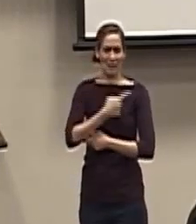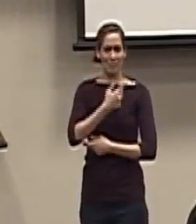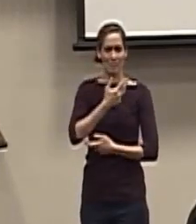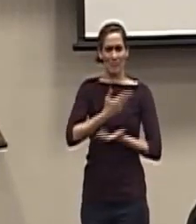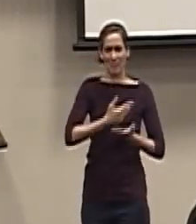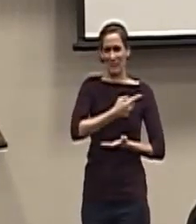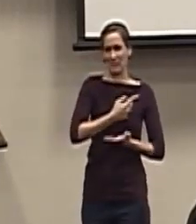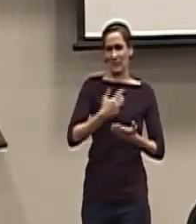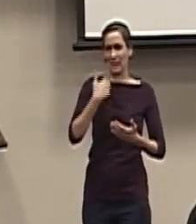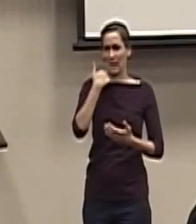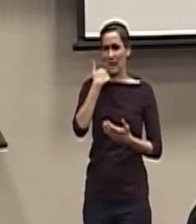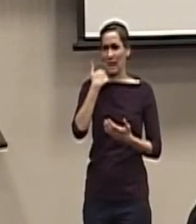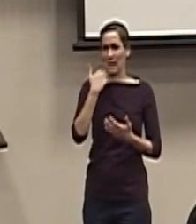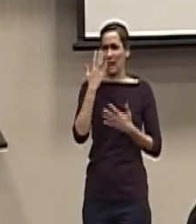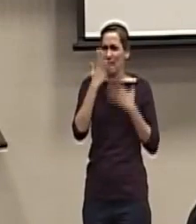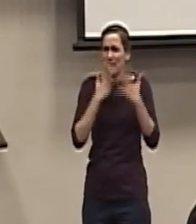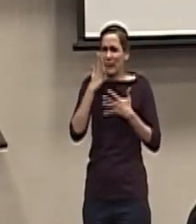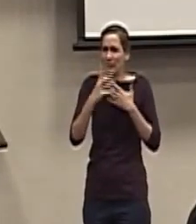past and her present.